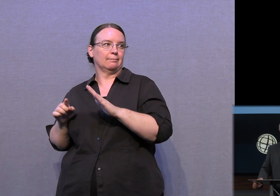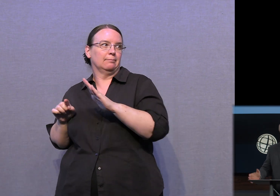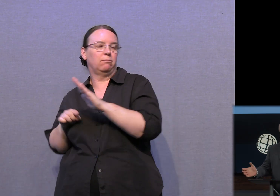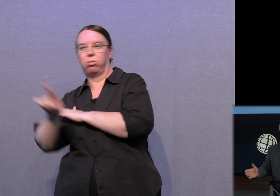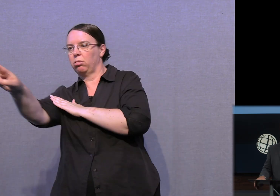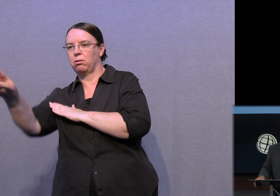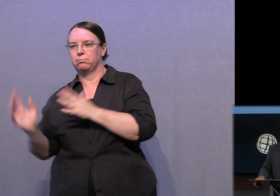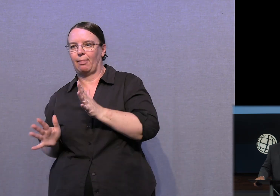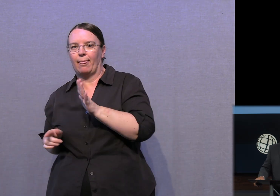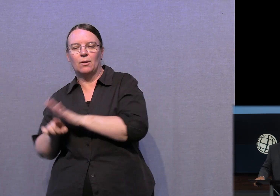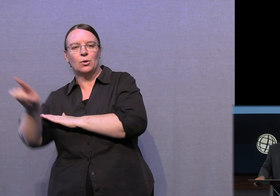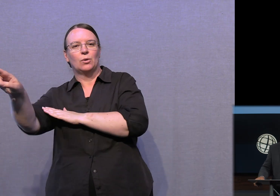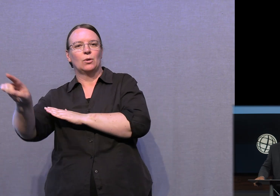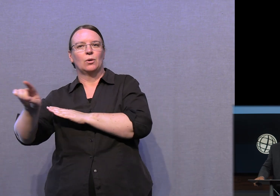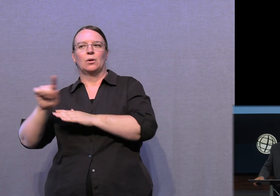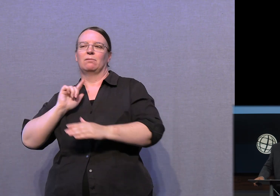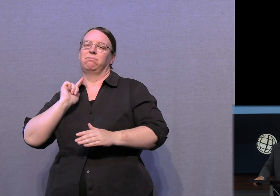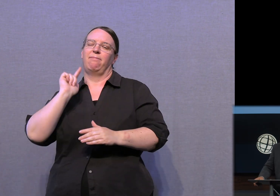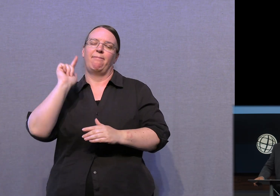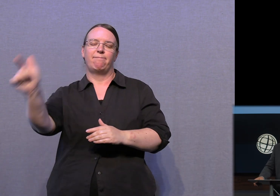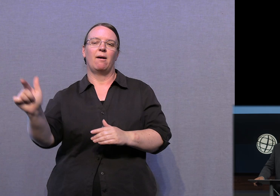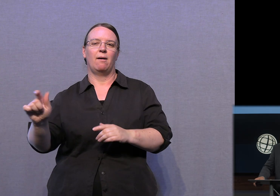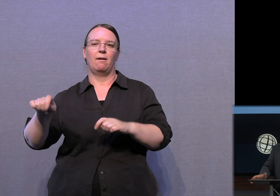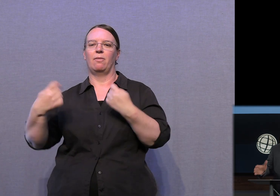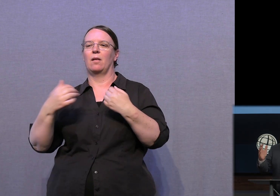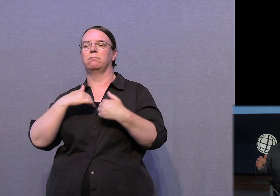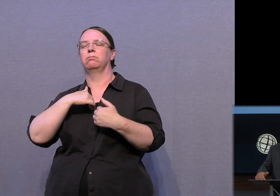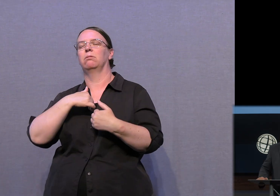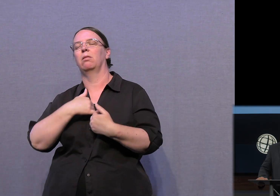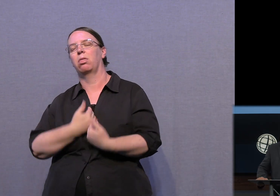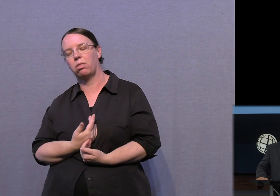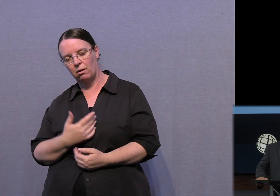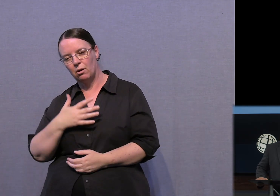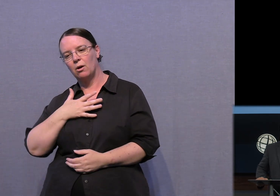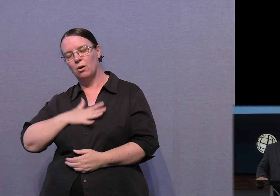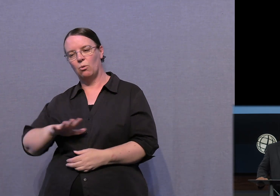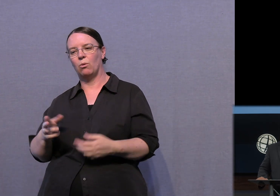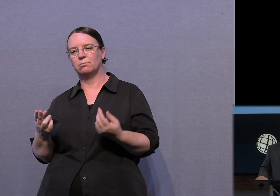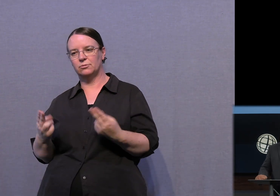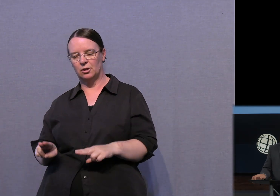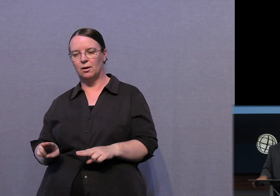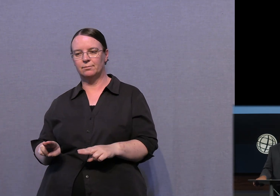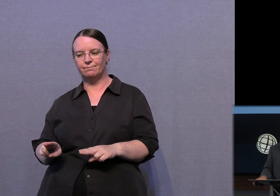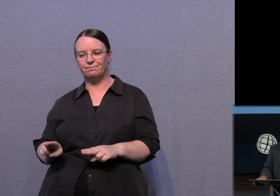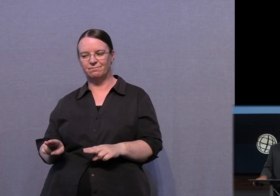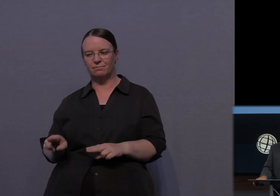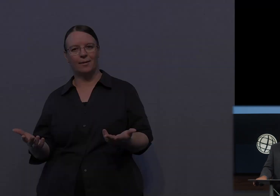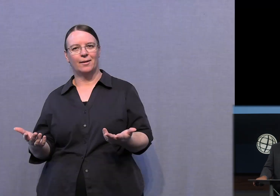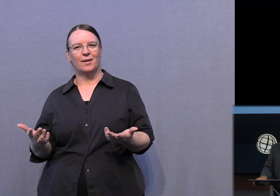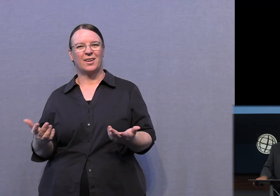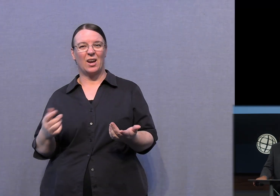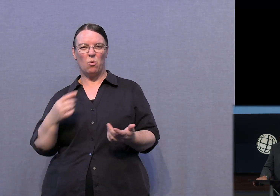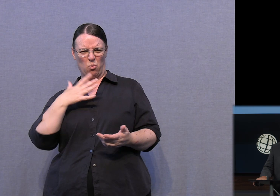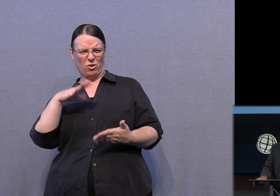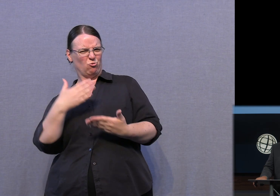As others have pointed out, it's somewhat ironic. Elijah said, go ahead and kill me, Lord. He didn't really believe that. He was just speaking